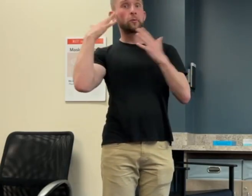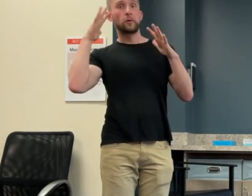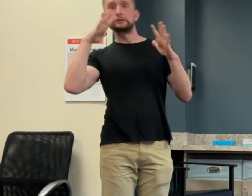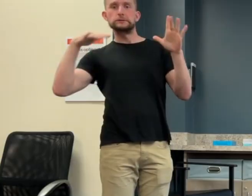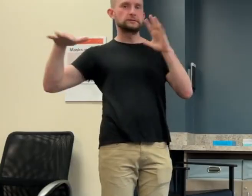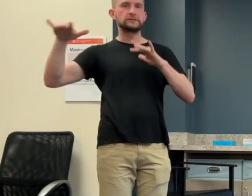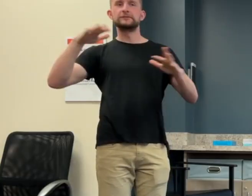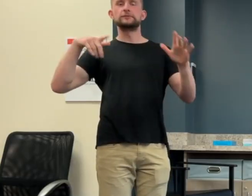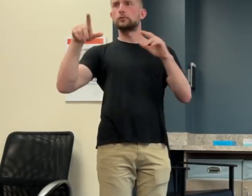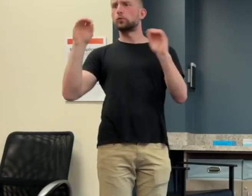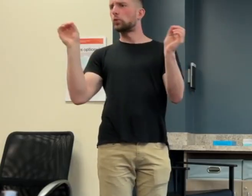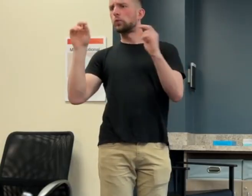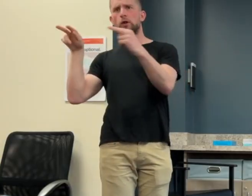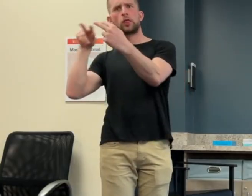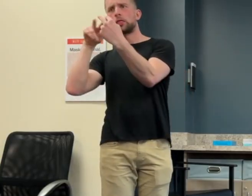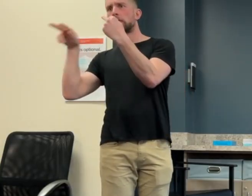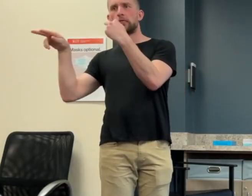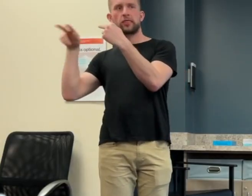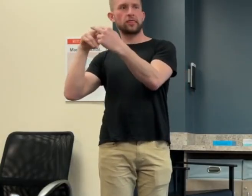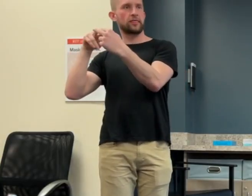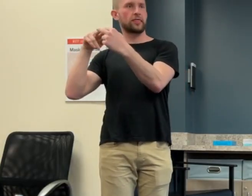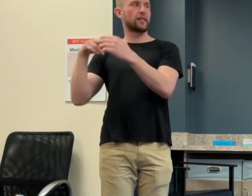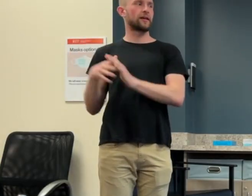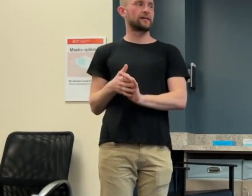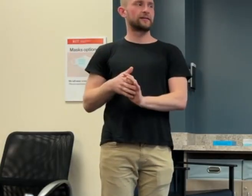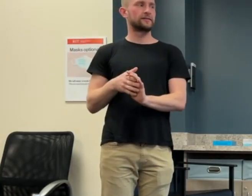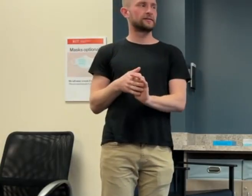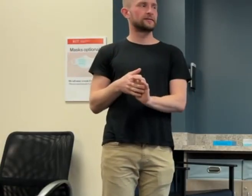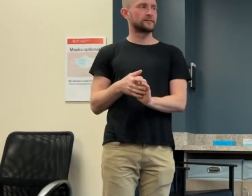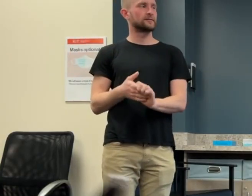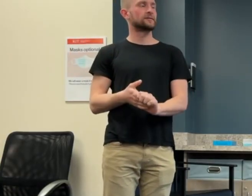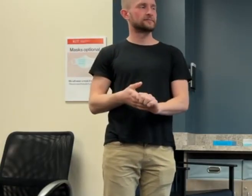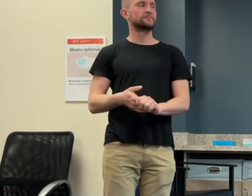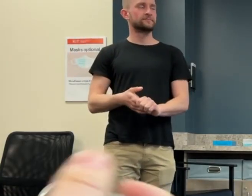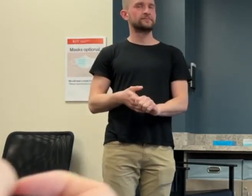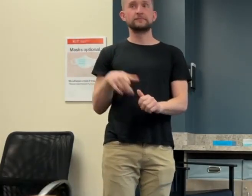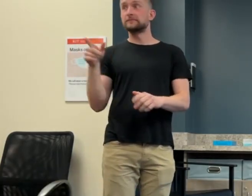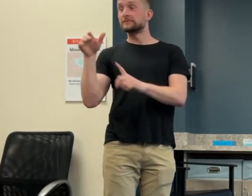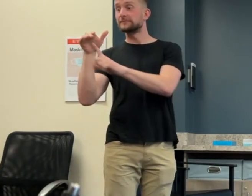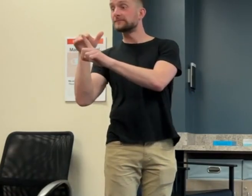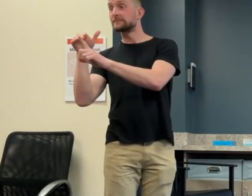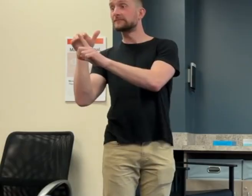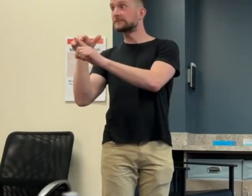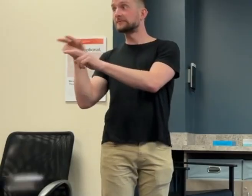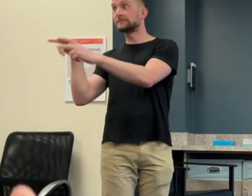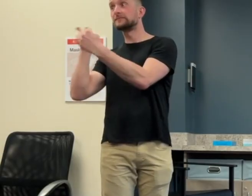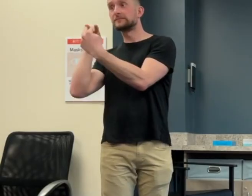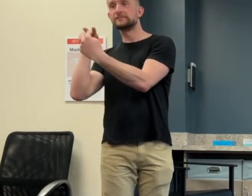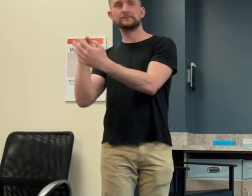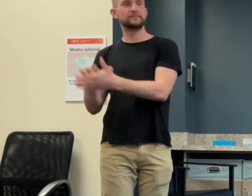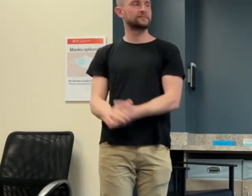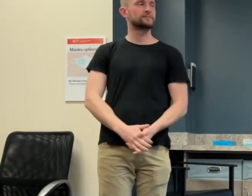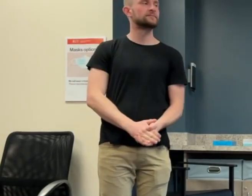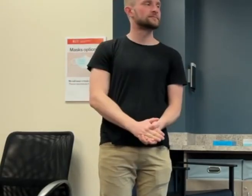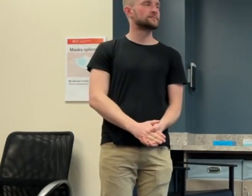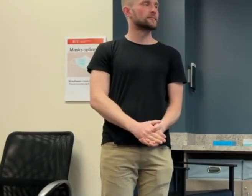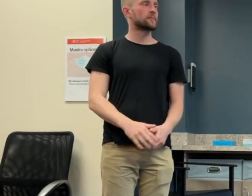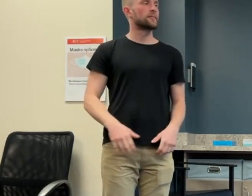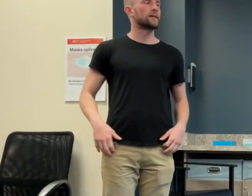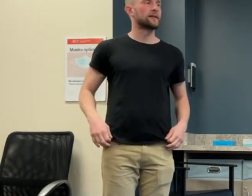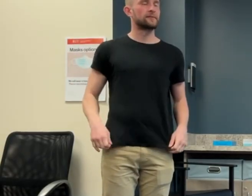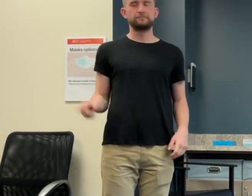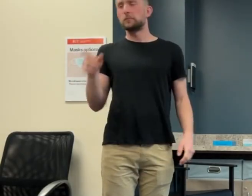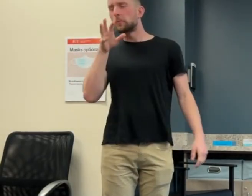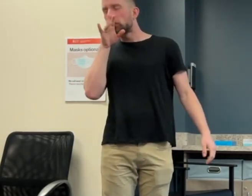communication partner, not getting their attention first. So sometimes I'll have people come in and